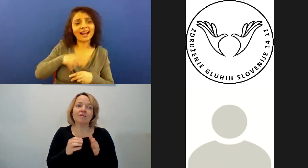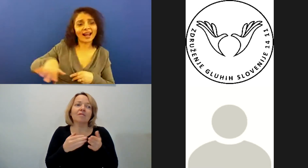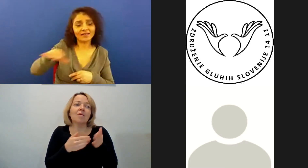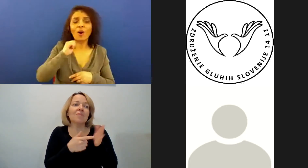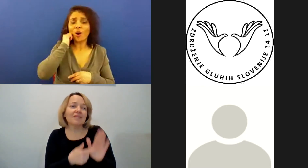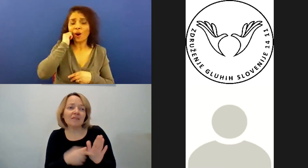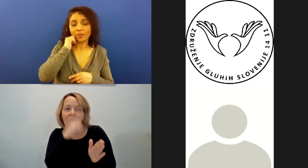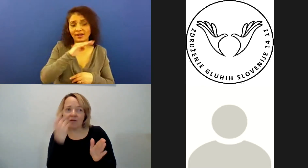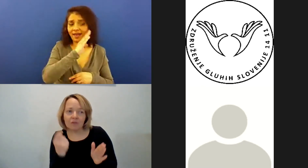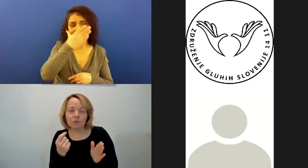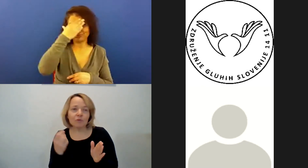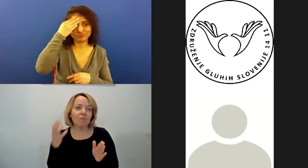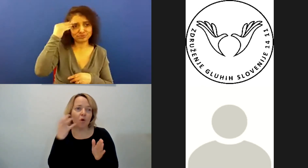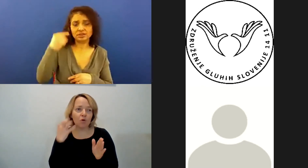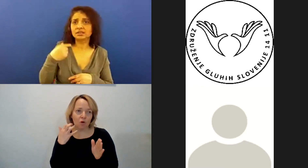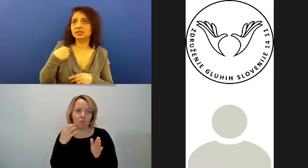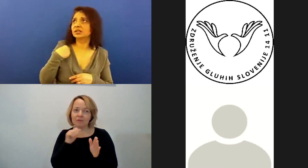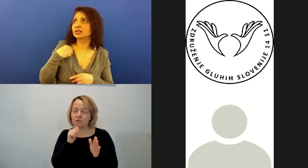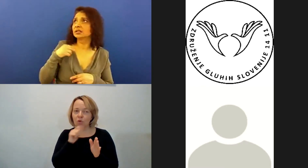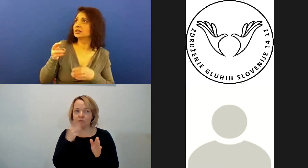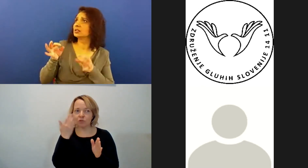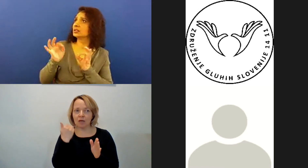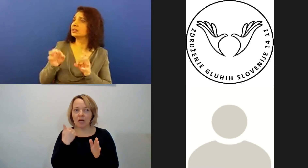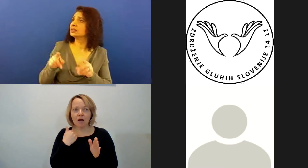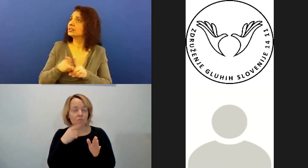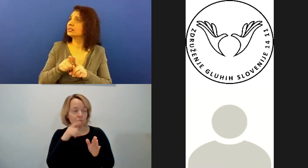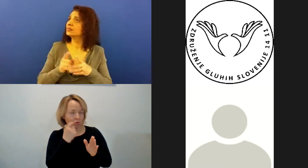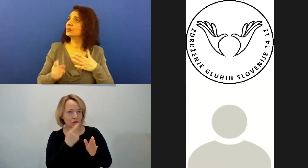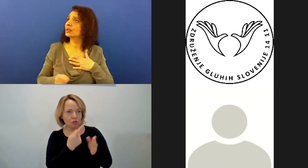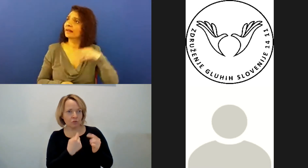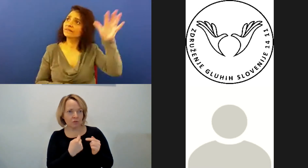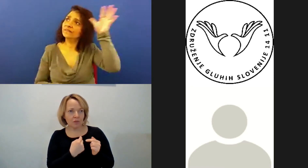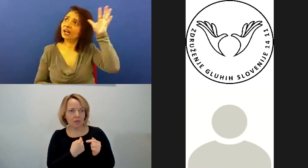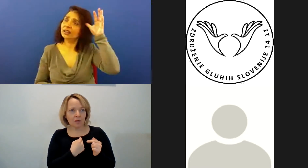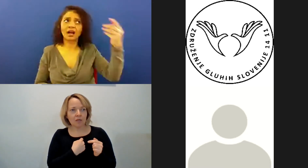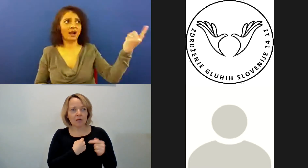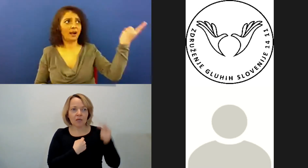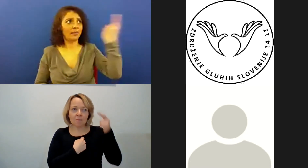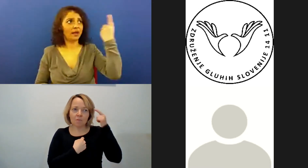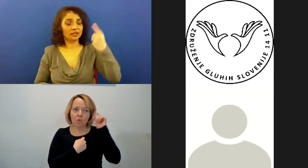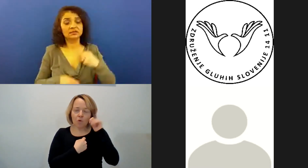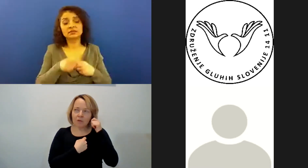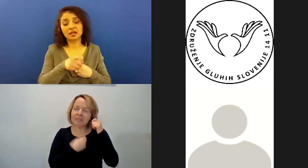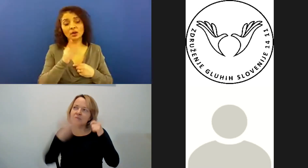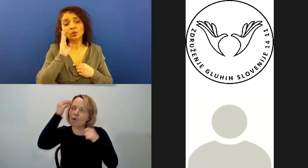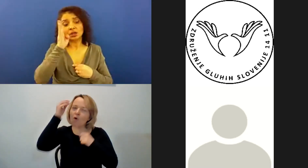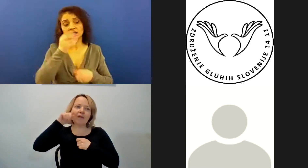yes, why don't you go out and establish an association for deaf Roma?